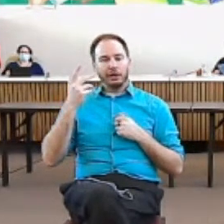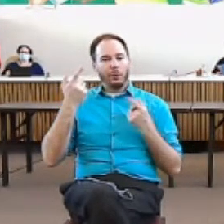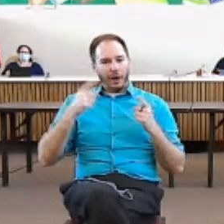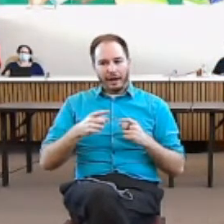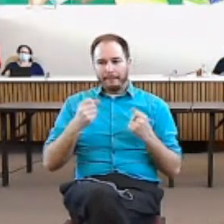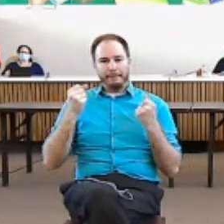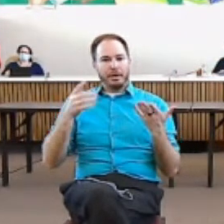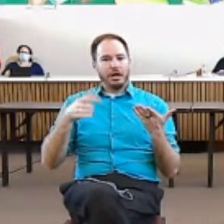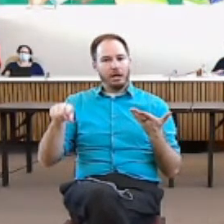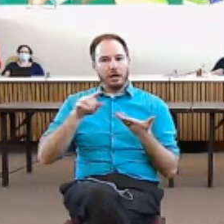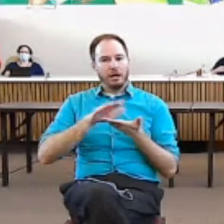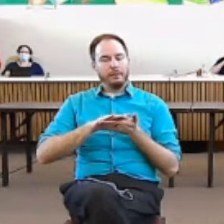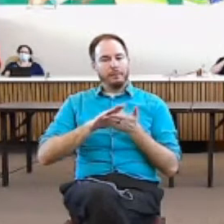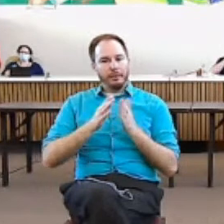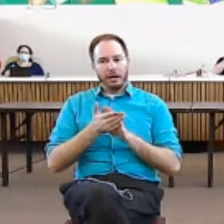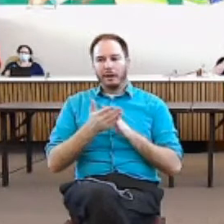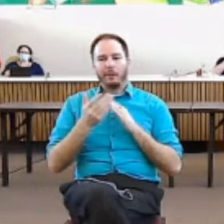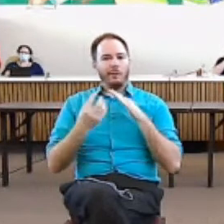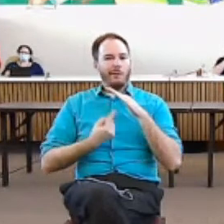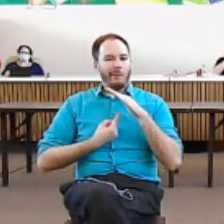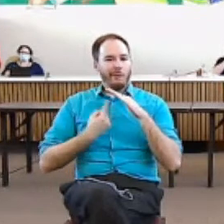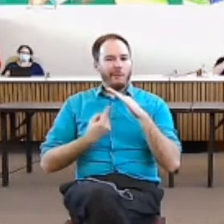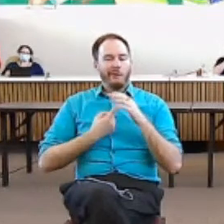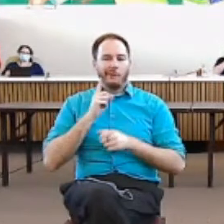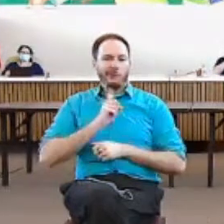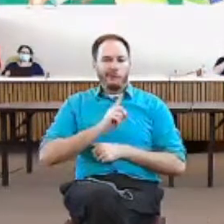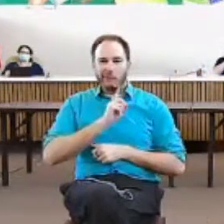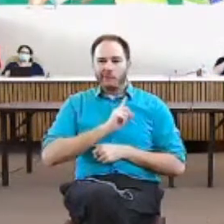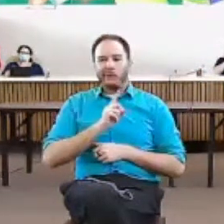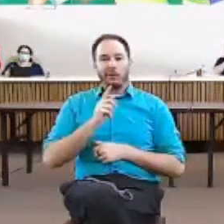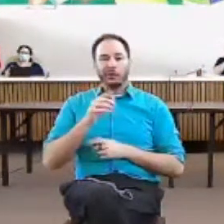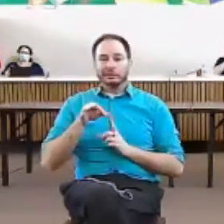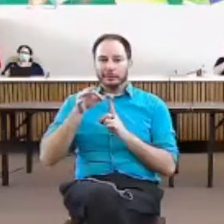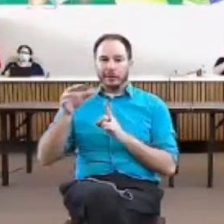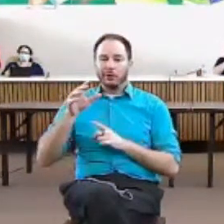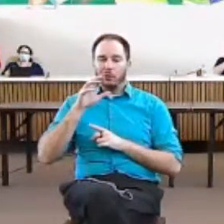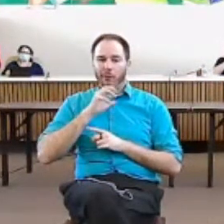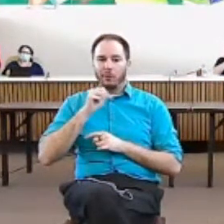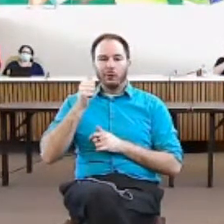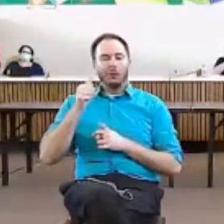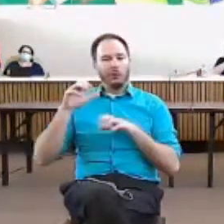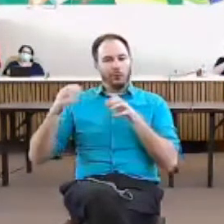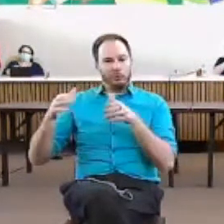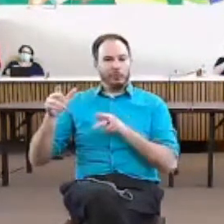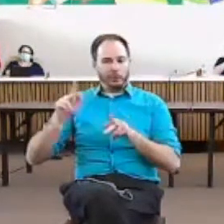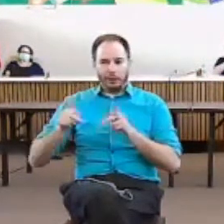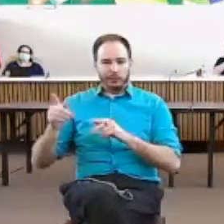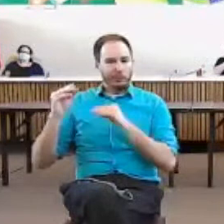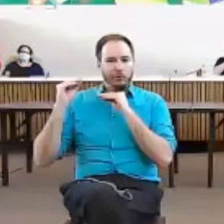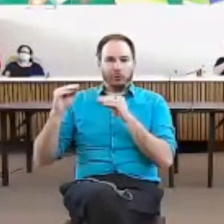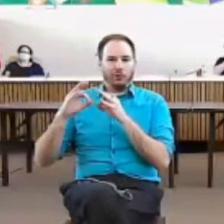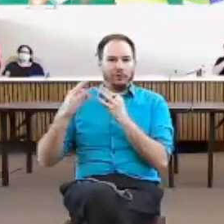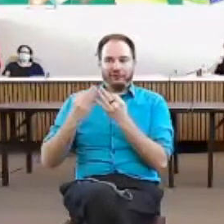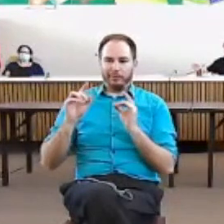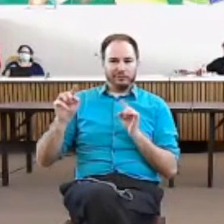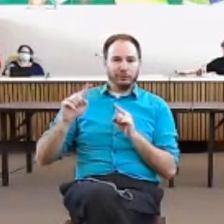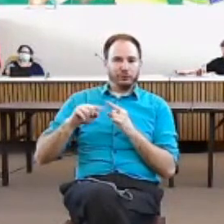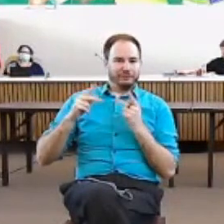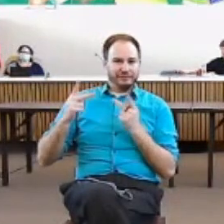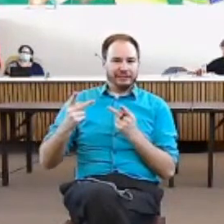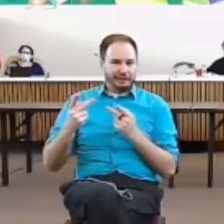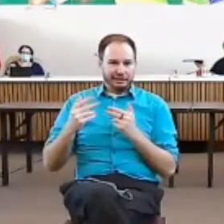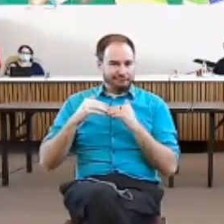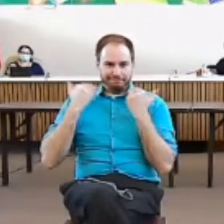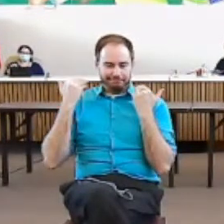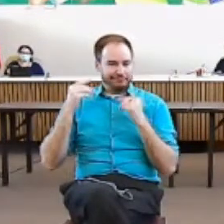in our overall population, especially the elderly who no longer could have their families visit."